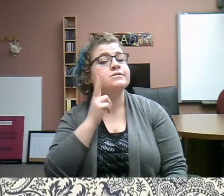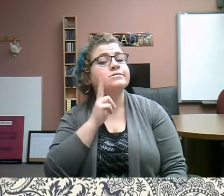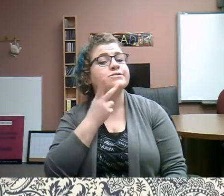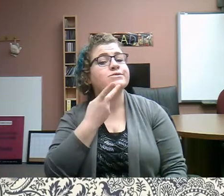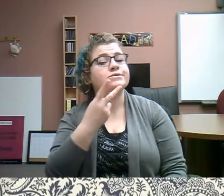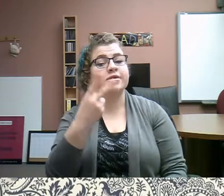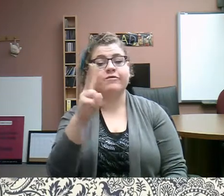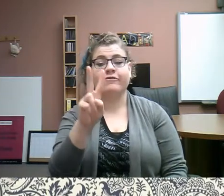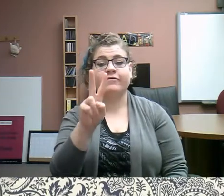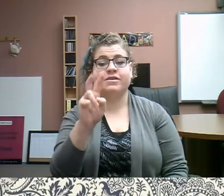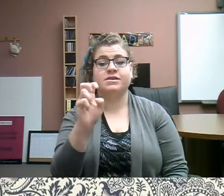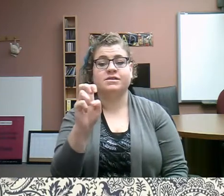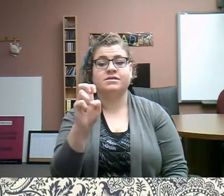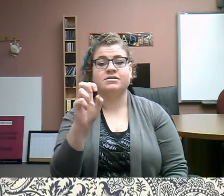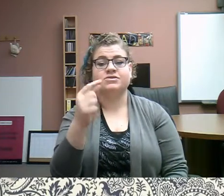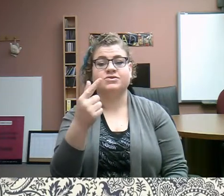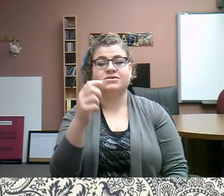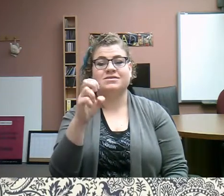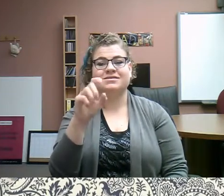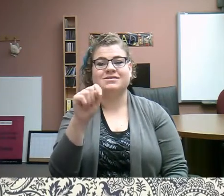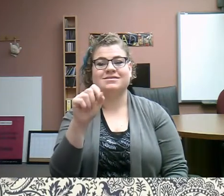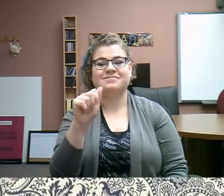Maybe you want some vegetables.